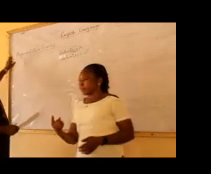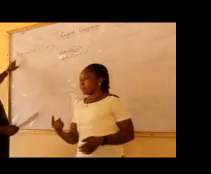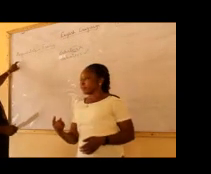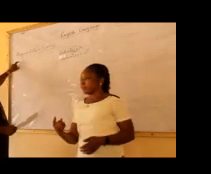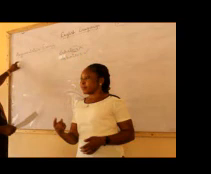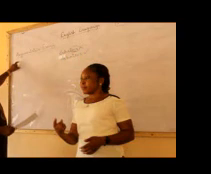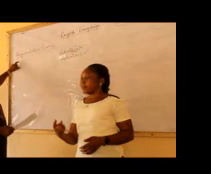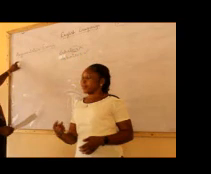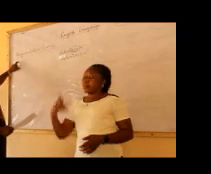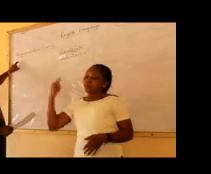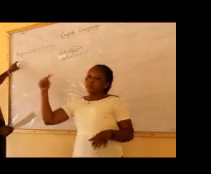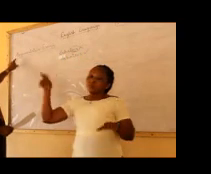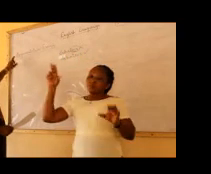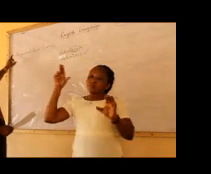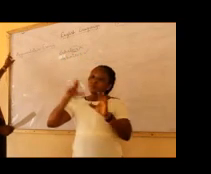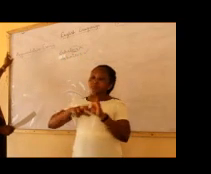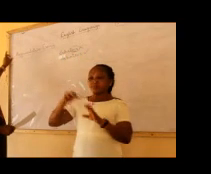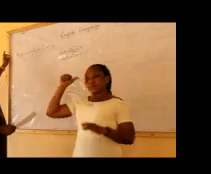the chairman,